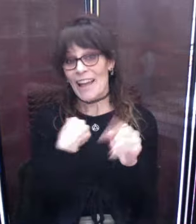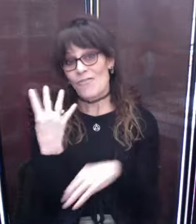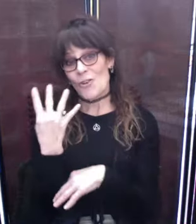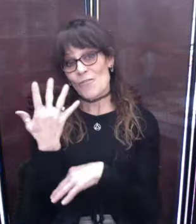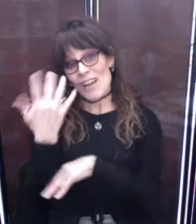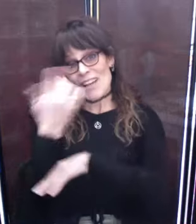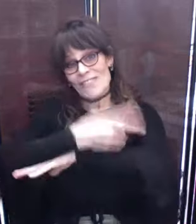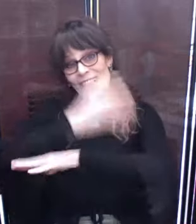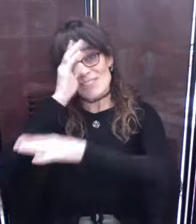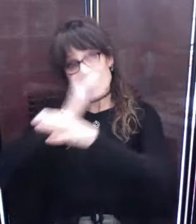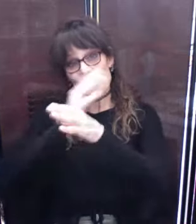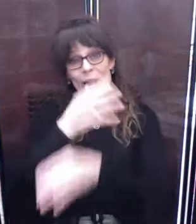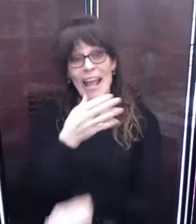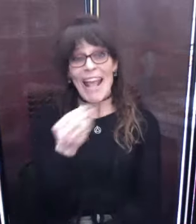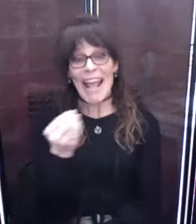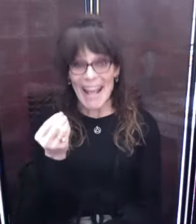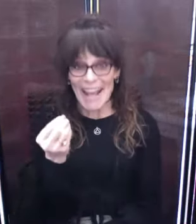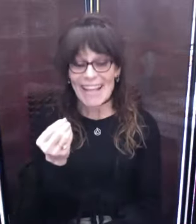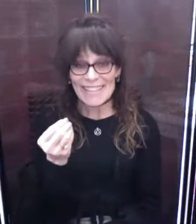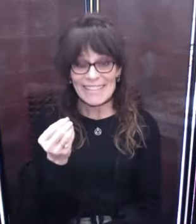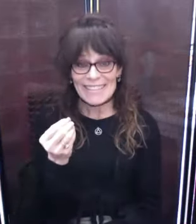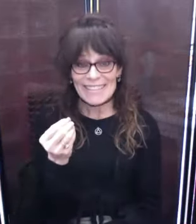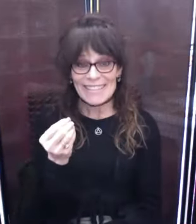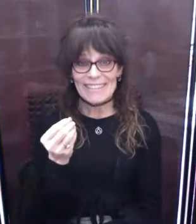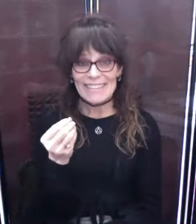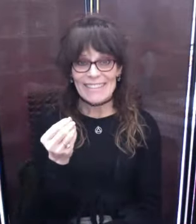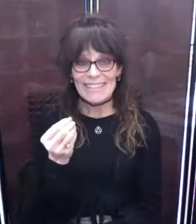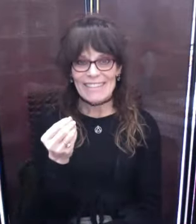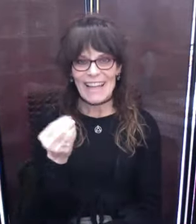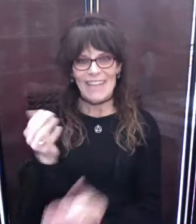sober, and I've got some new friends.